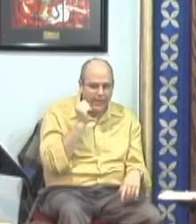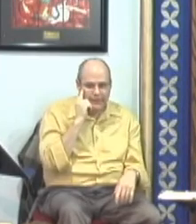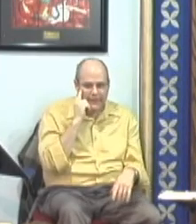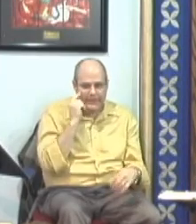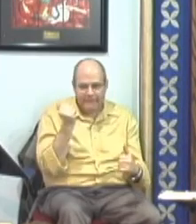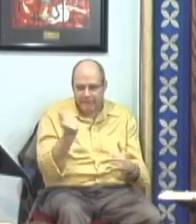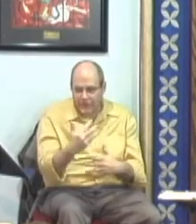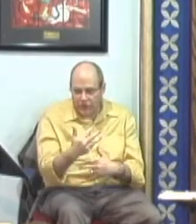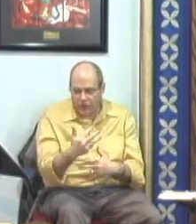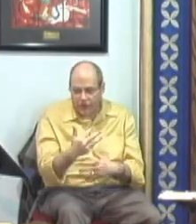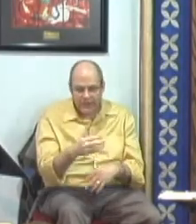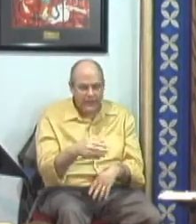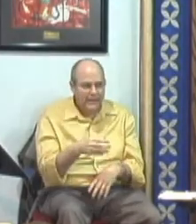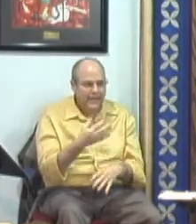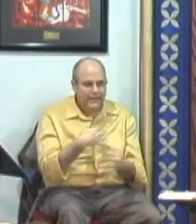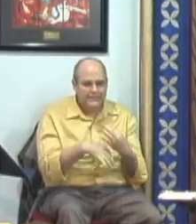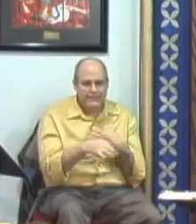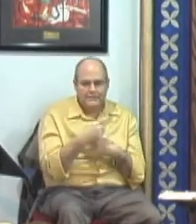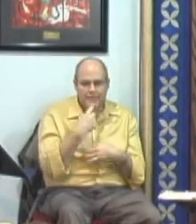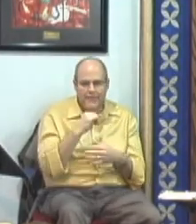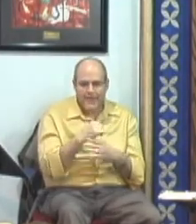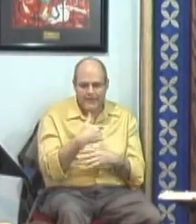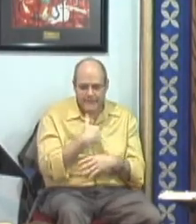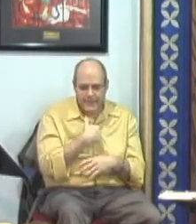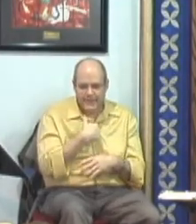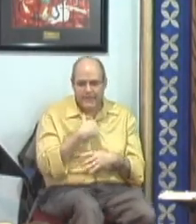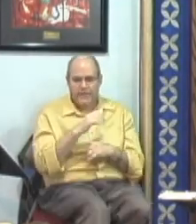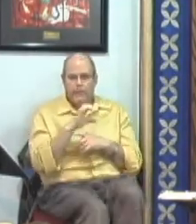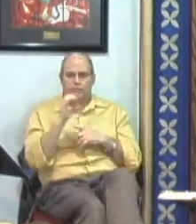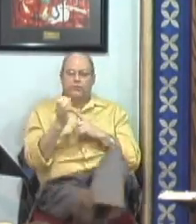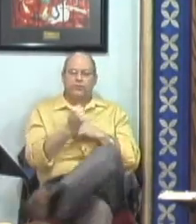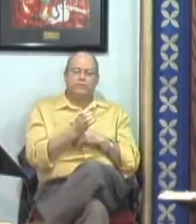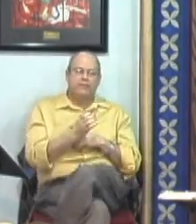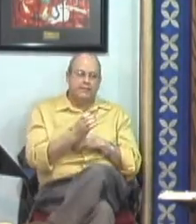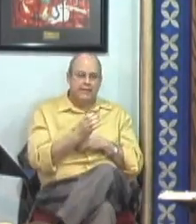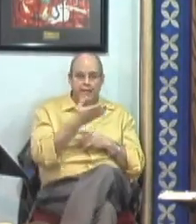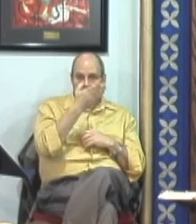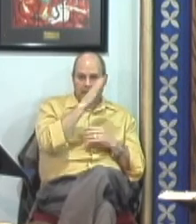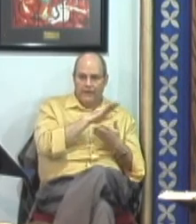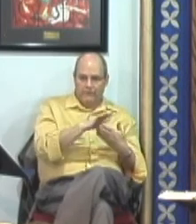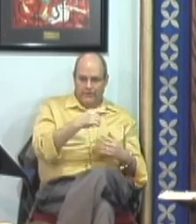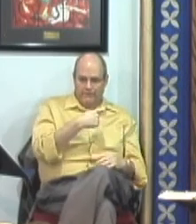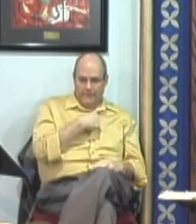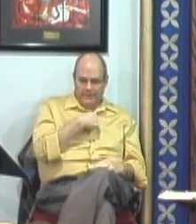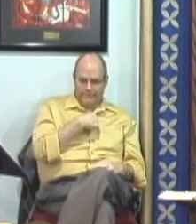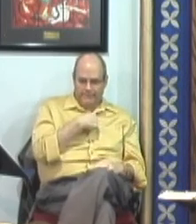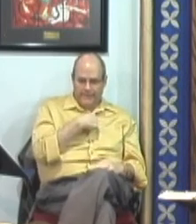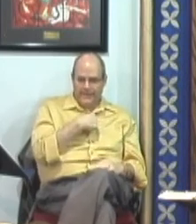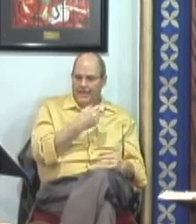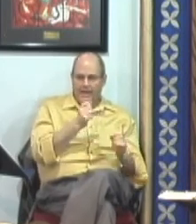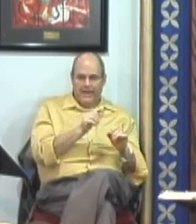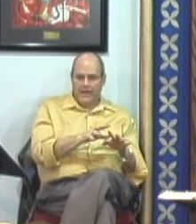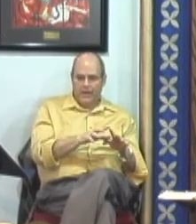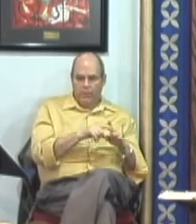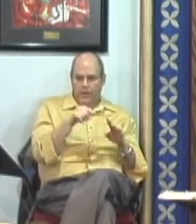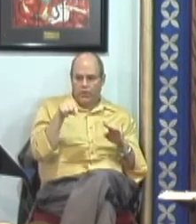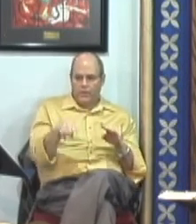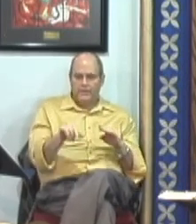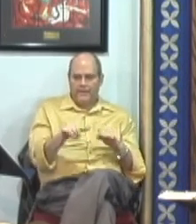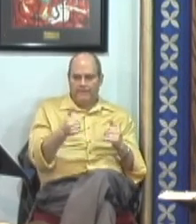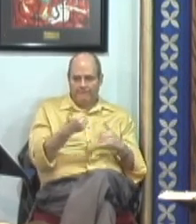fear. And instead of just saying, oh, that's me, oh, it's circumstances, God, forgive me. I don't want to slip into that